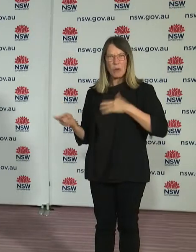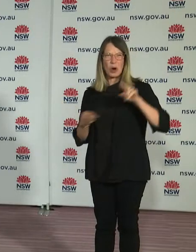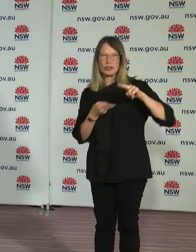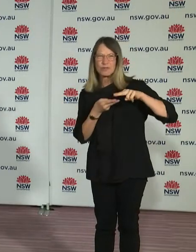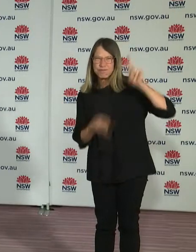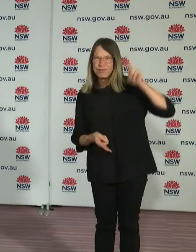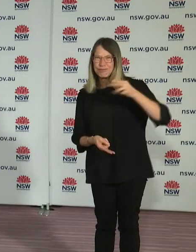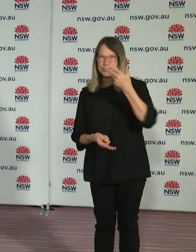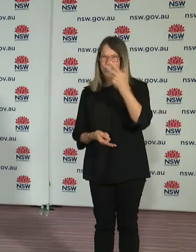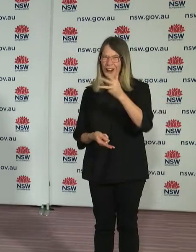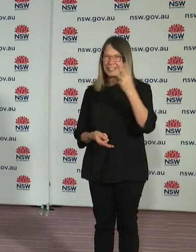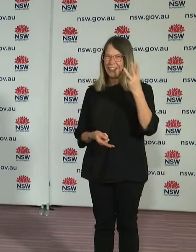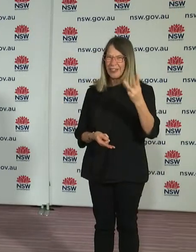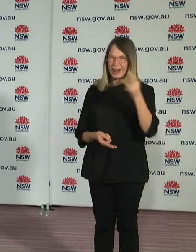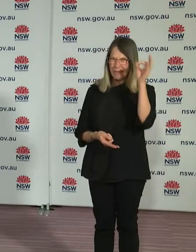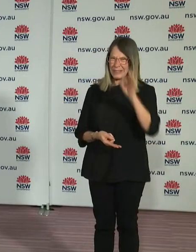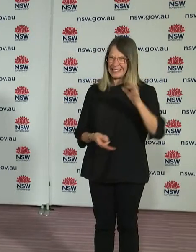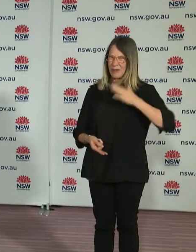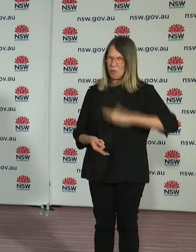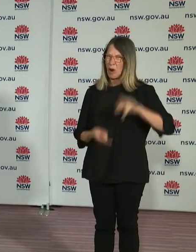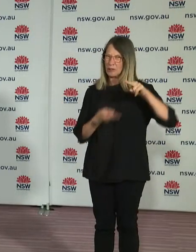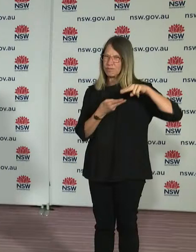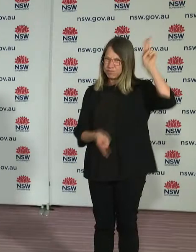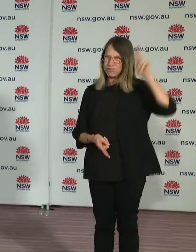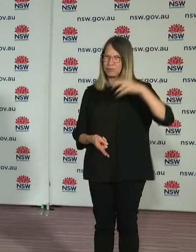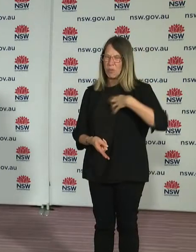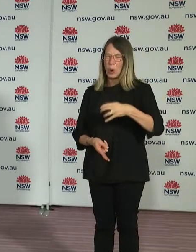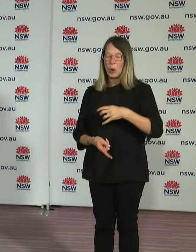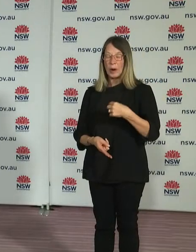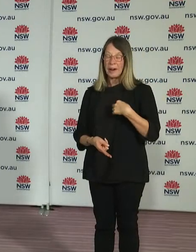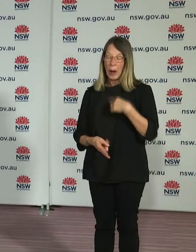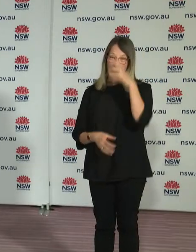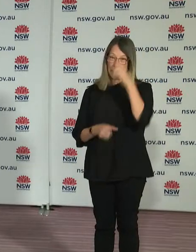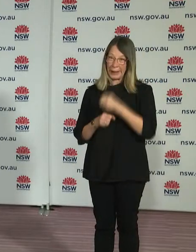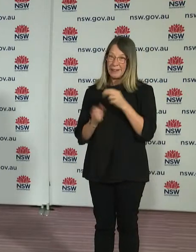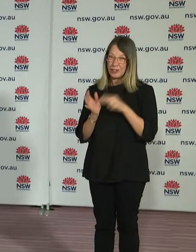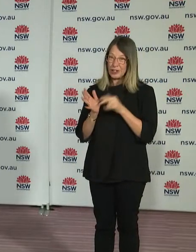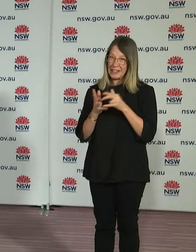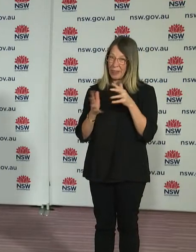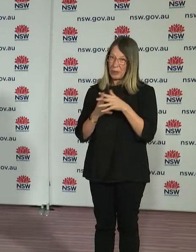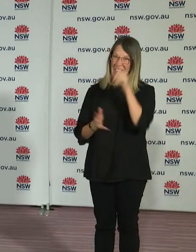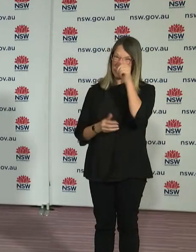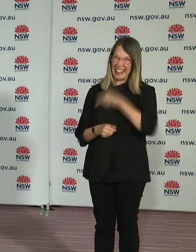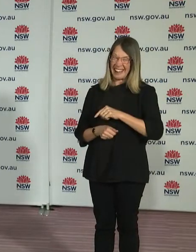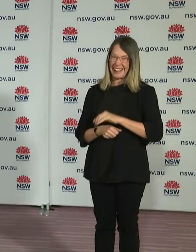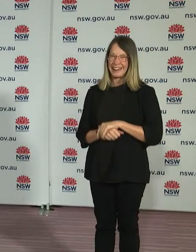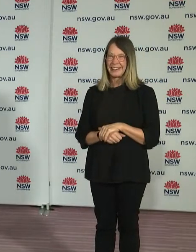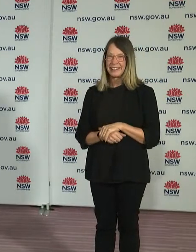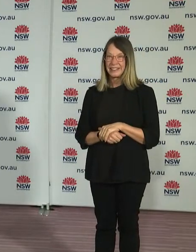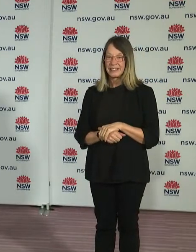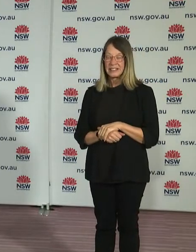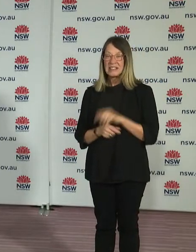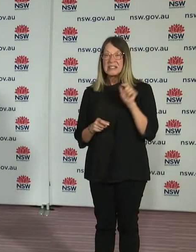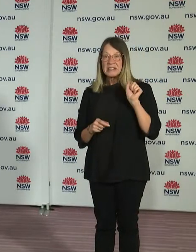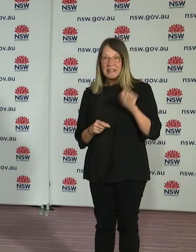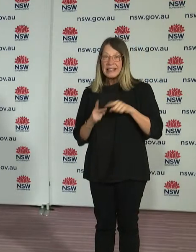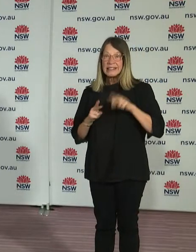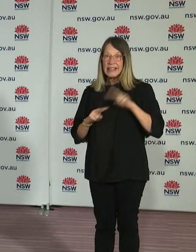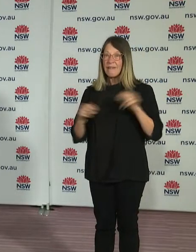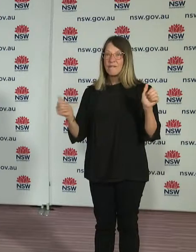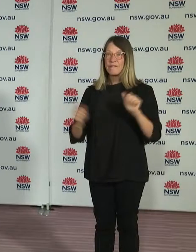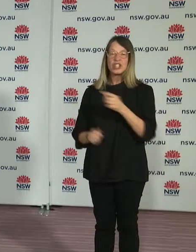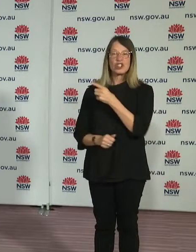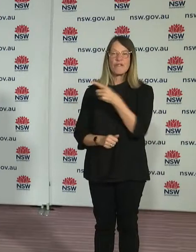greedy. Look, naturally we are seeing that when you do lots of first doses, you have to do second